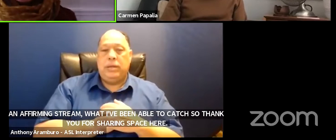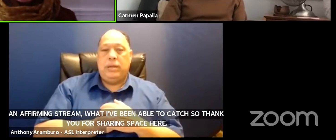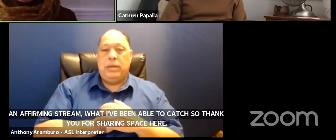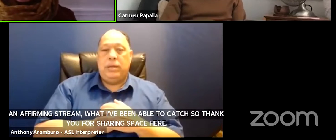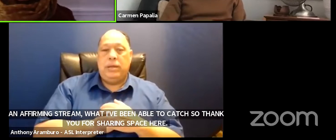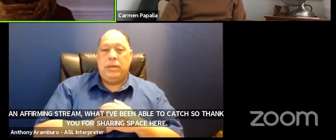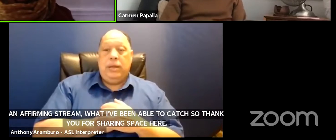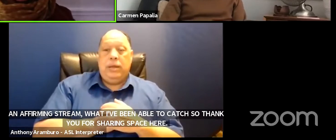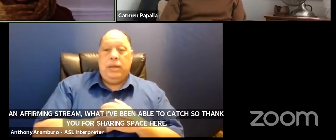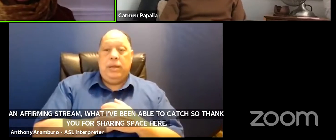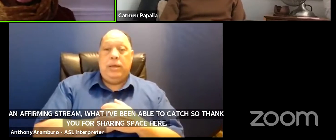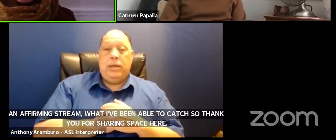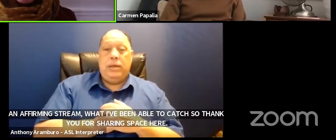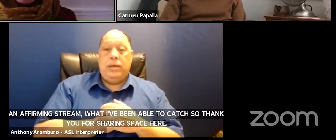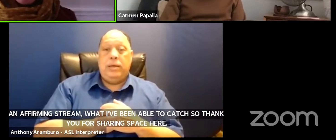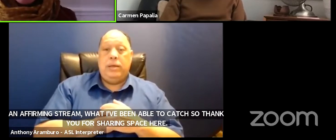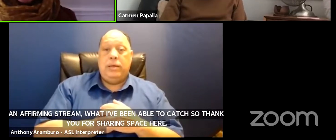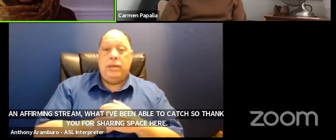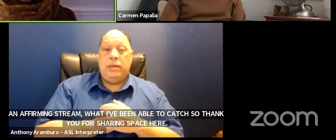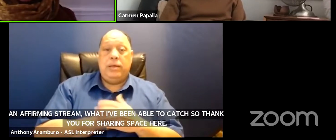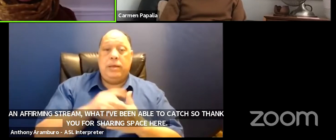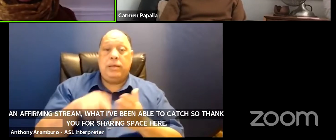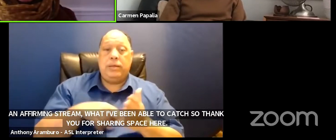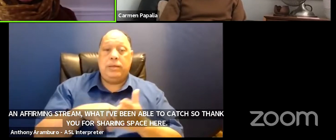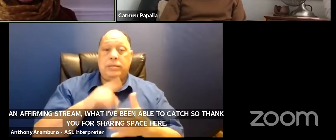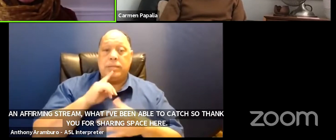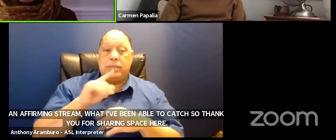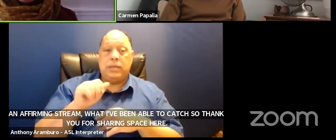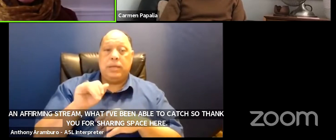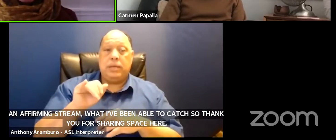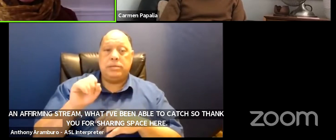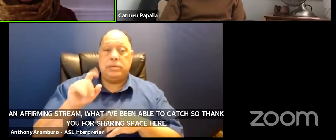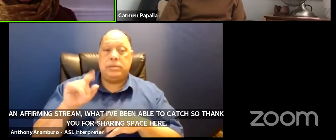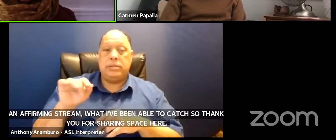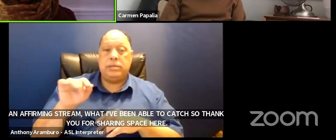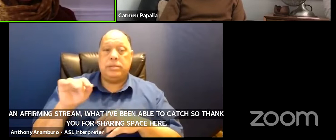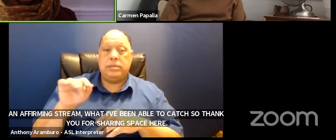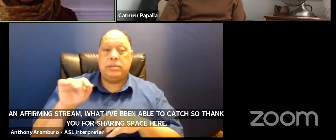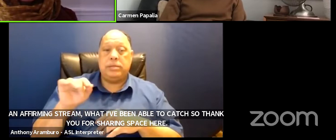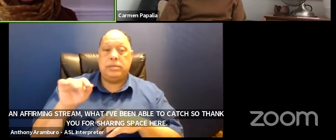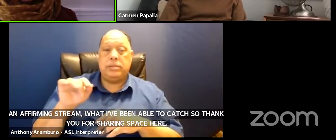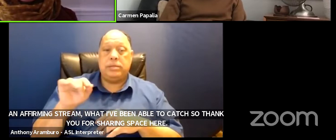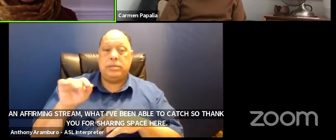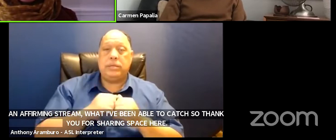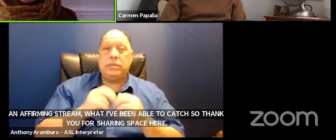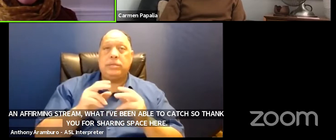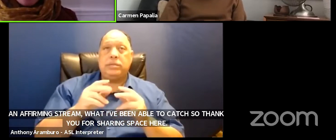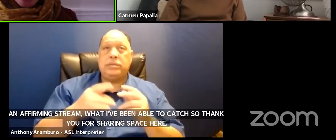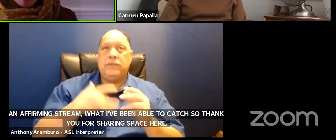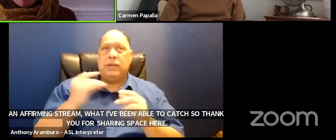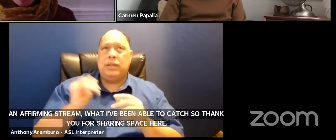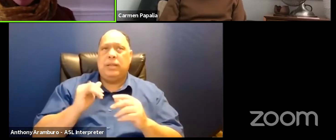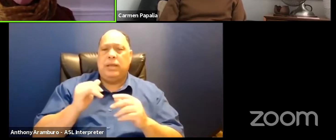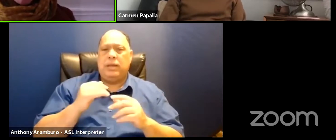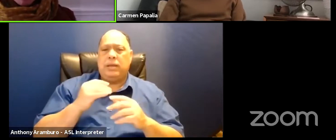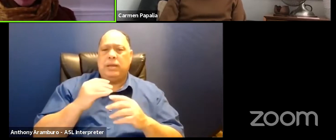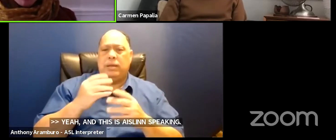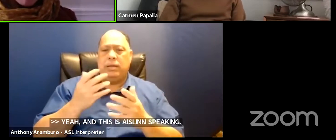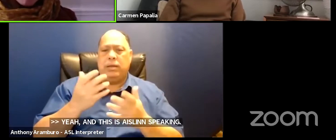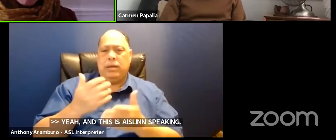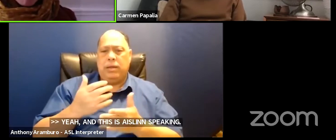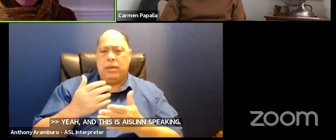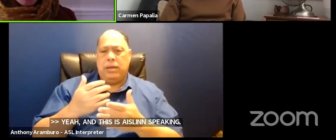Yeah, and this is Aislinn speaking. I echo that. It felt like such a nourishing space. I've said that many times,